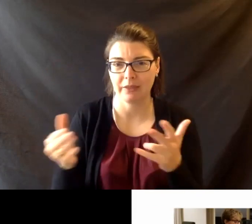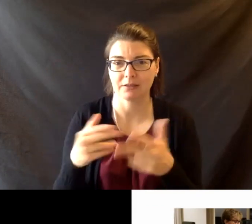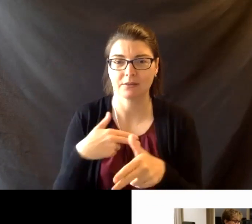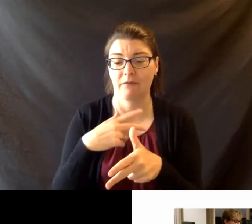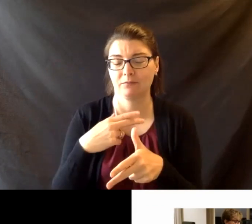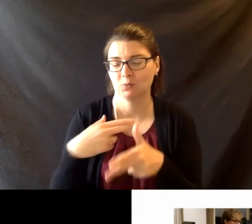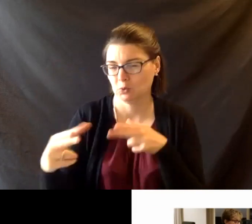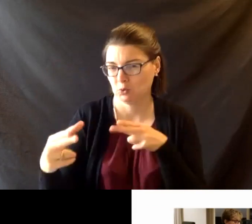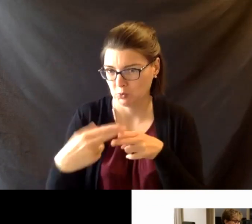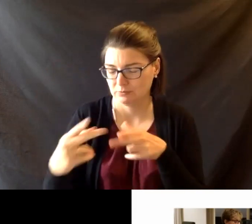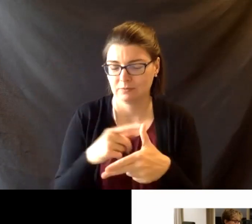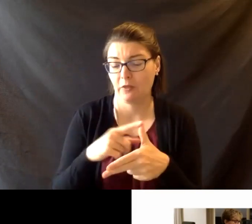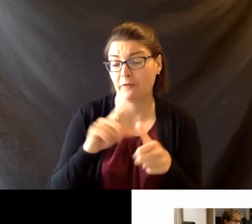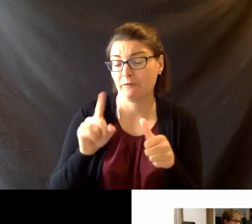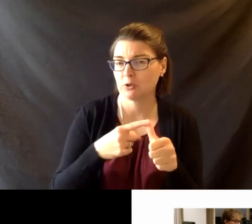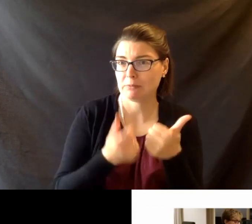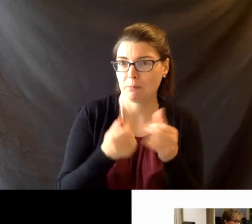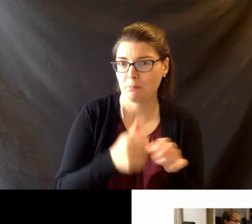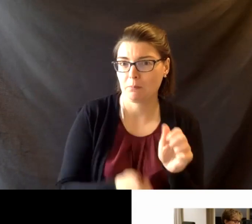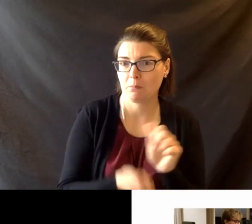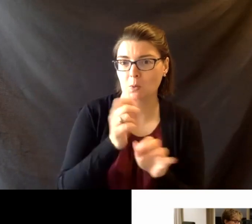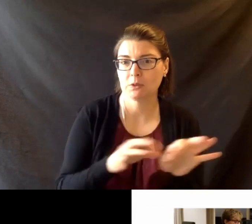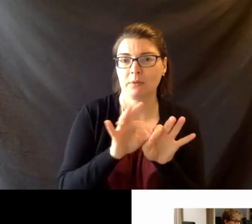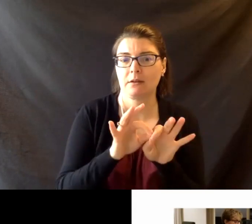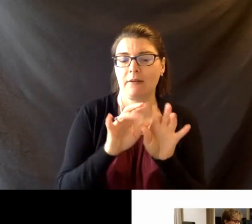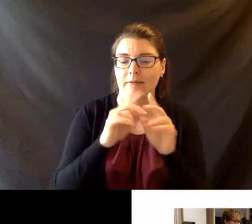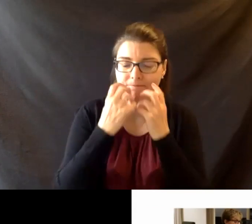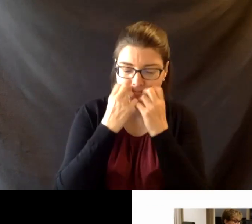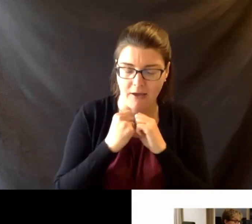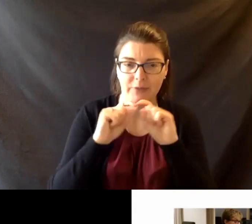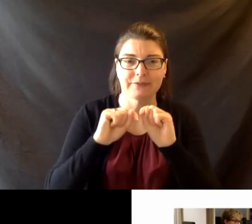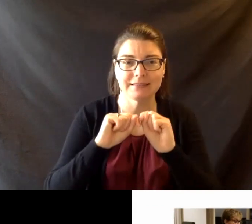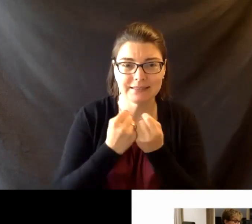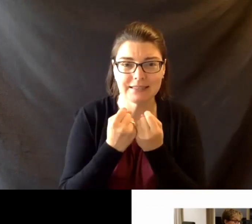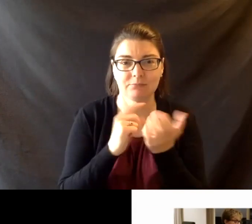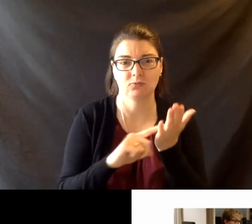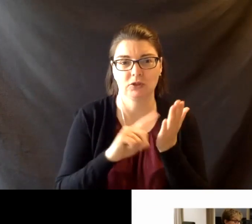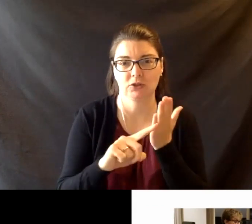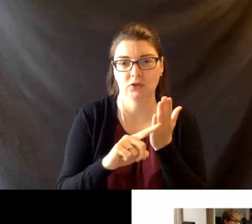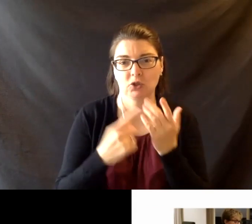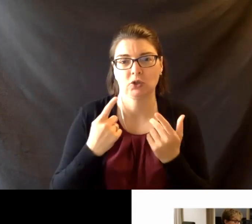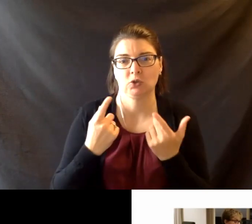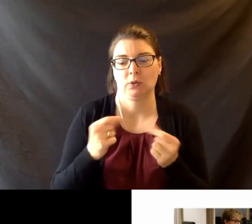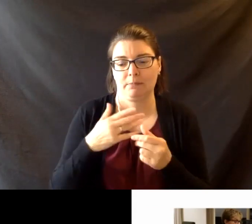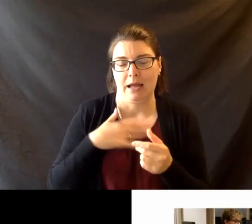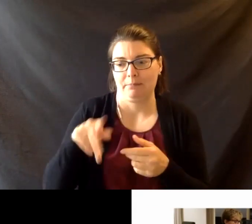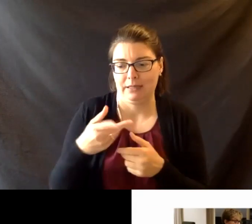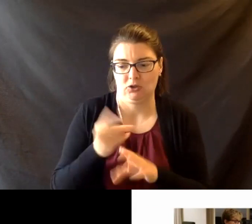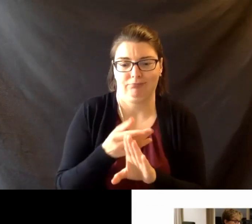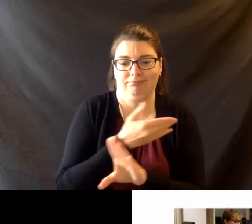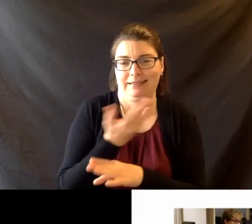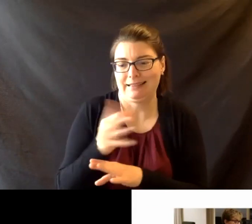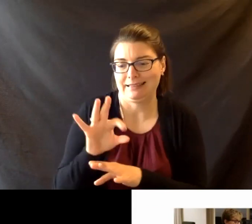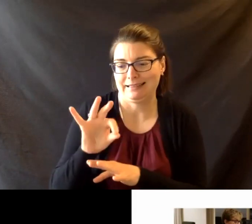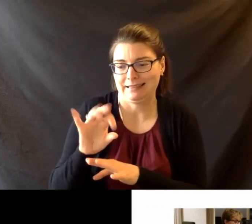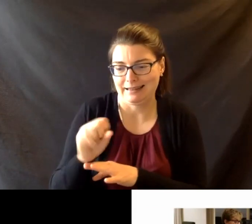the first one, perhaps the most important, the value of team research. As a postdoc in the 1990s, I was invited to join an